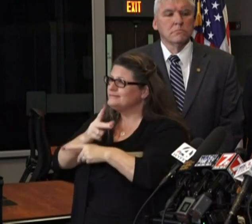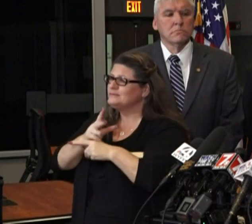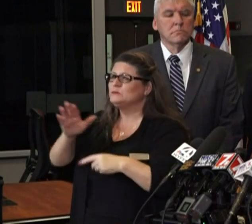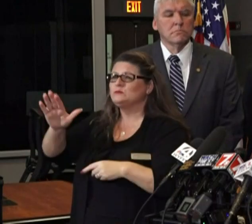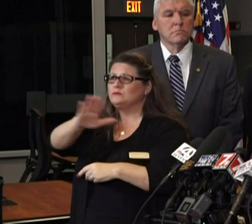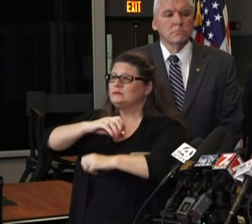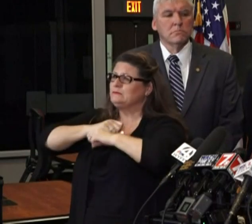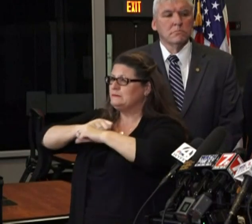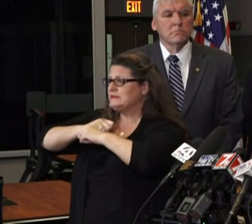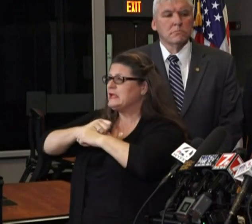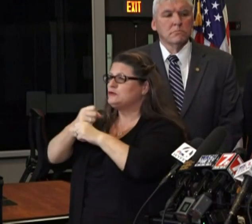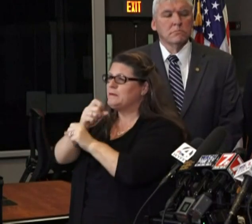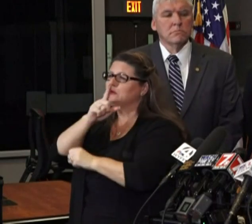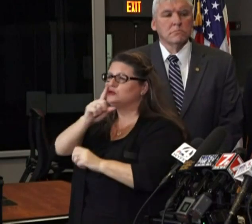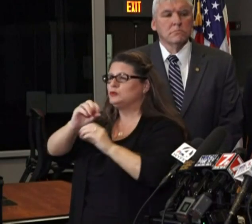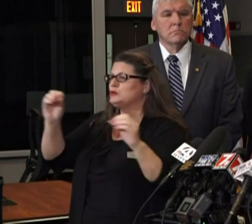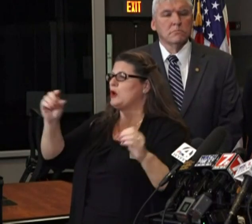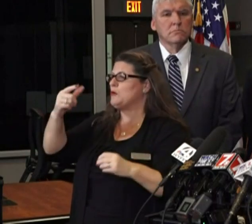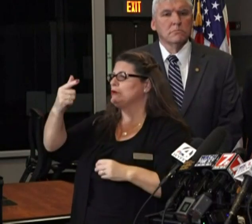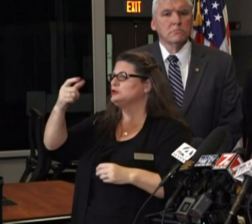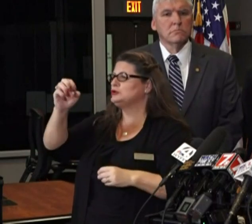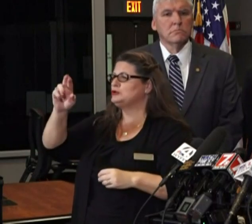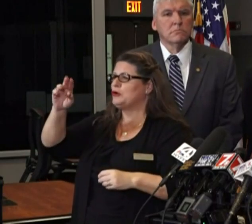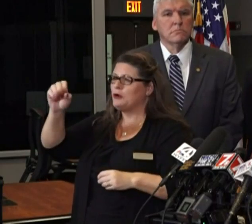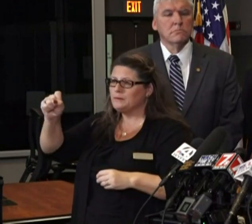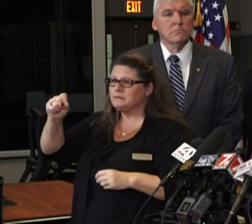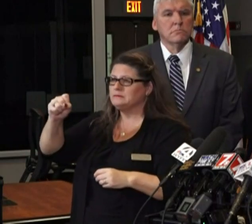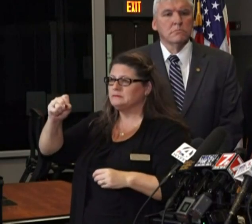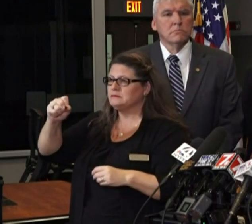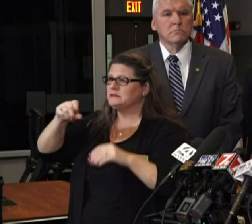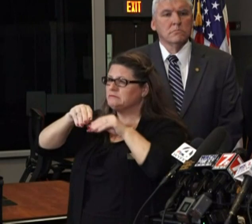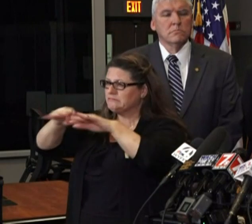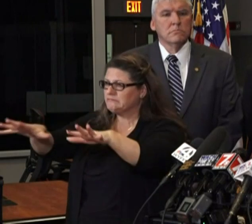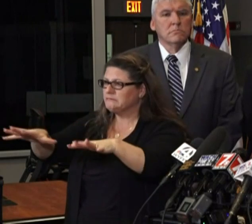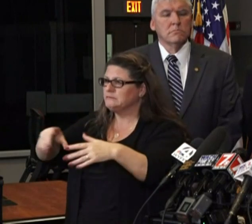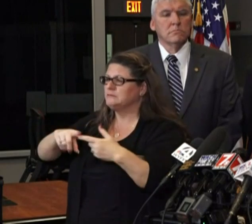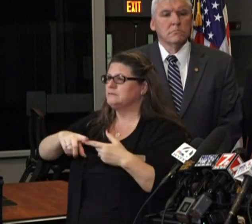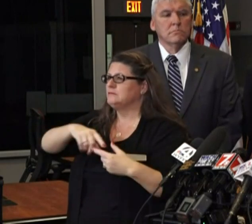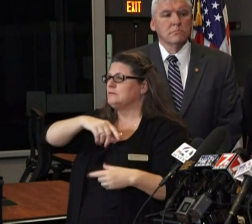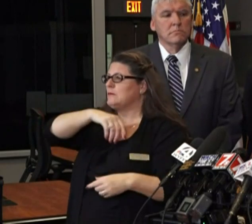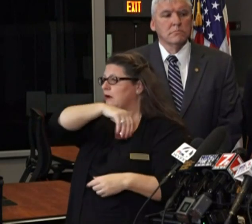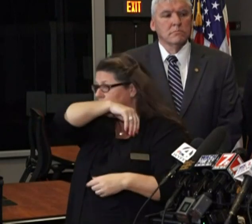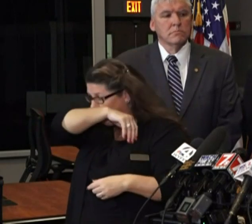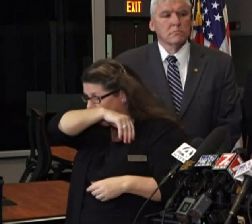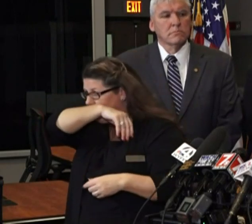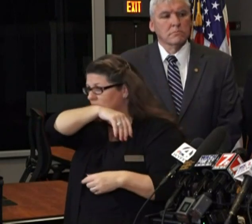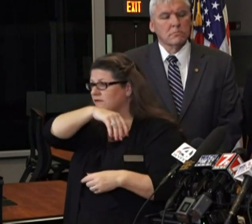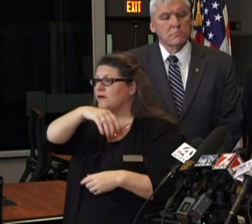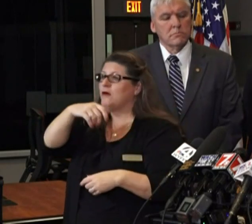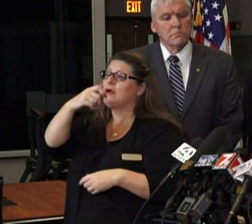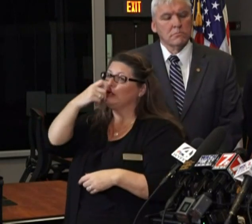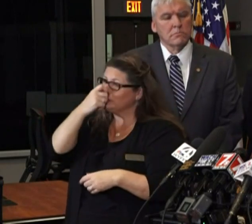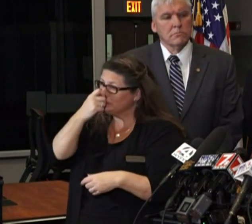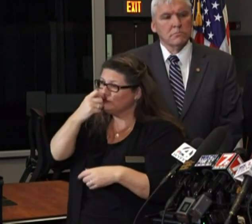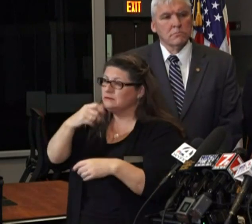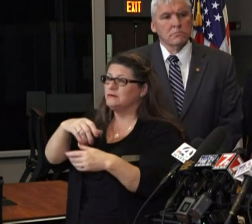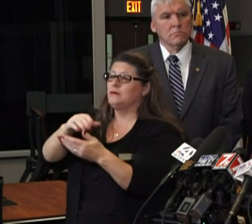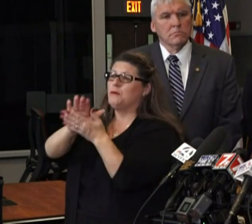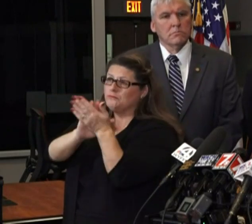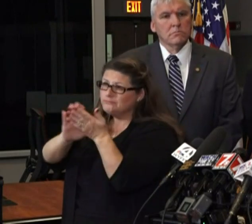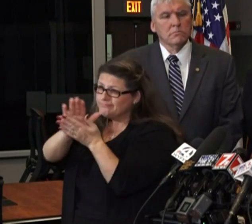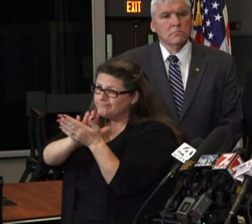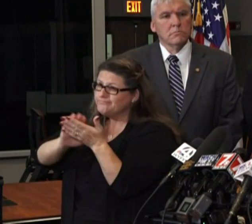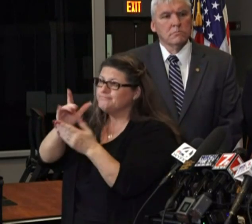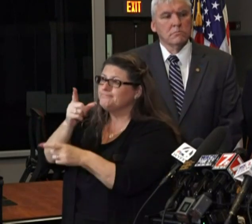to prevent the spread of germs, washing your hands frequently, covering your cough, staying home when you're sick,